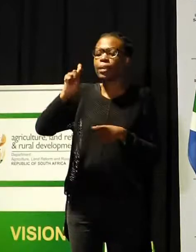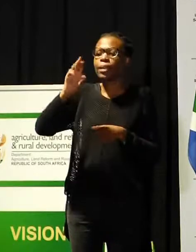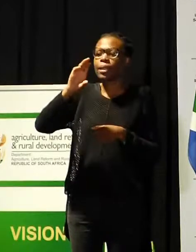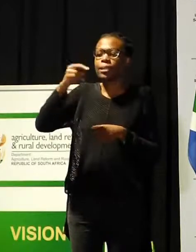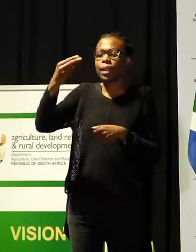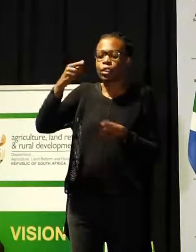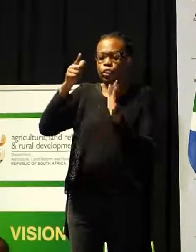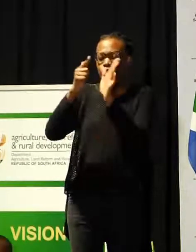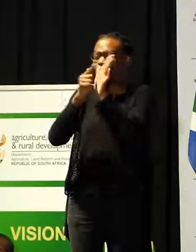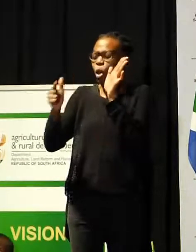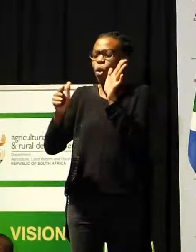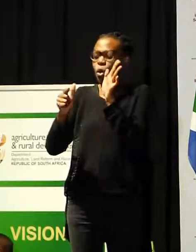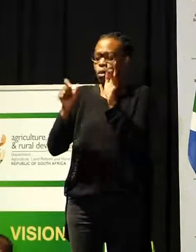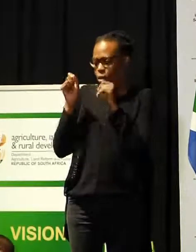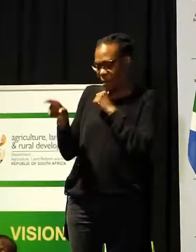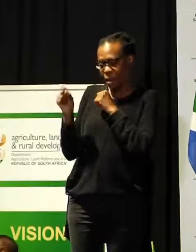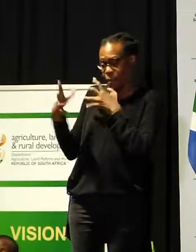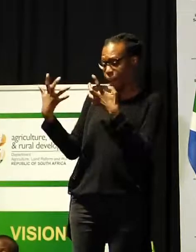customary